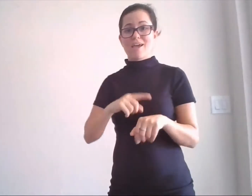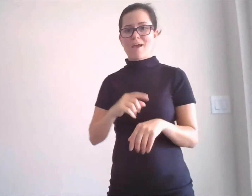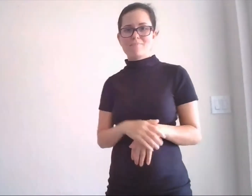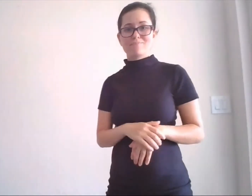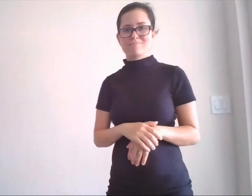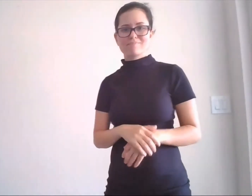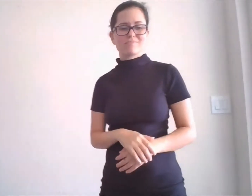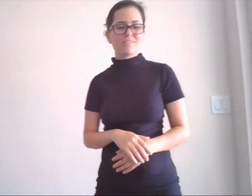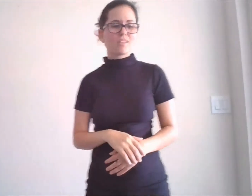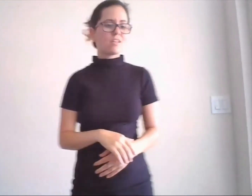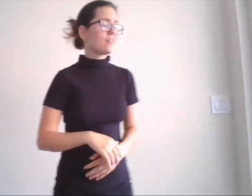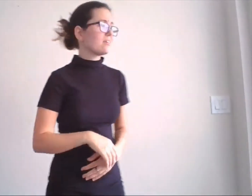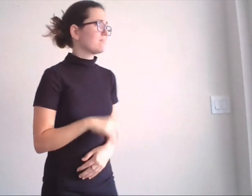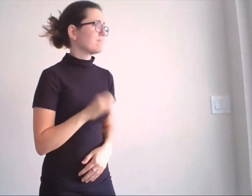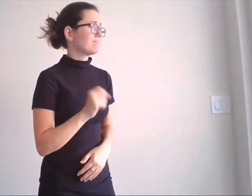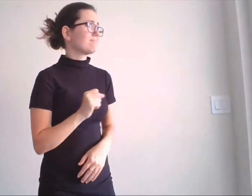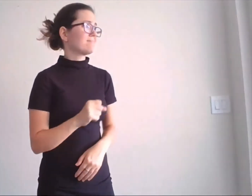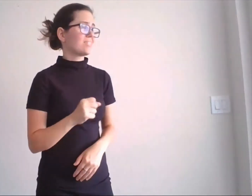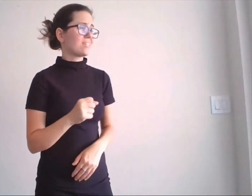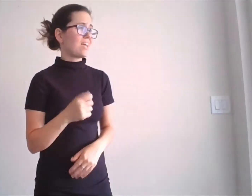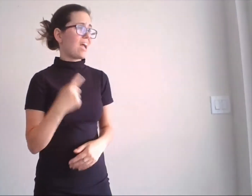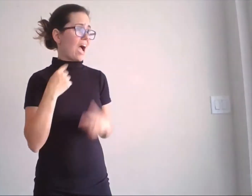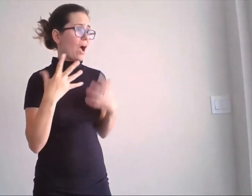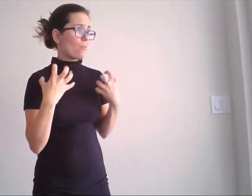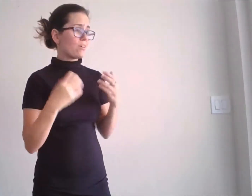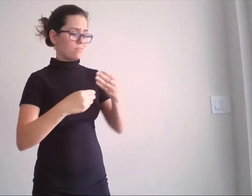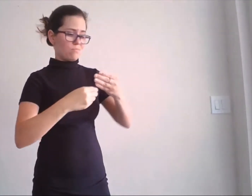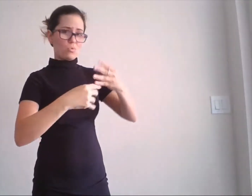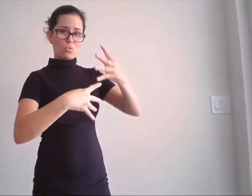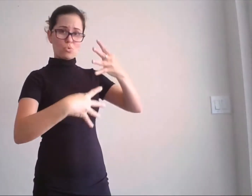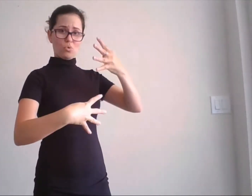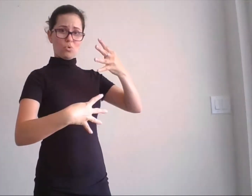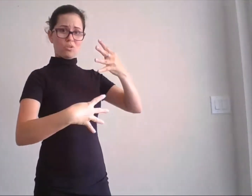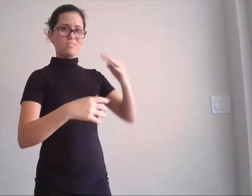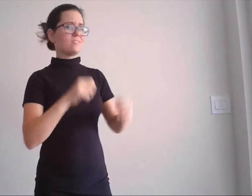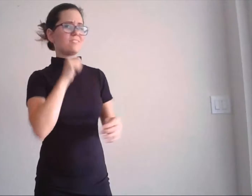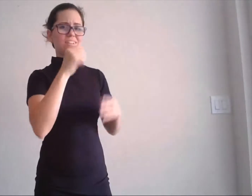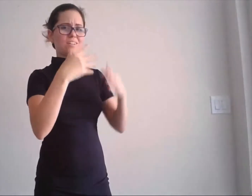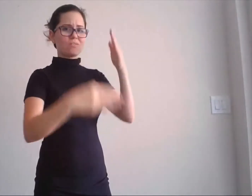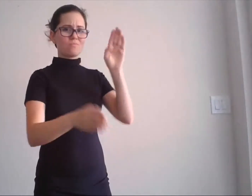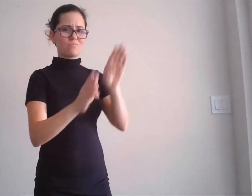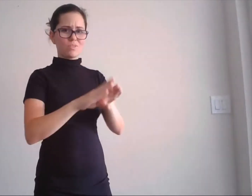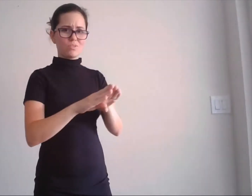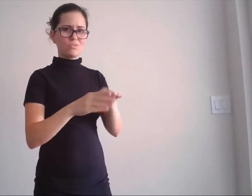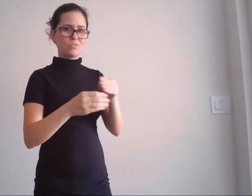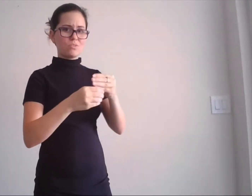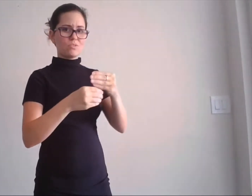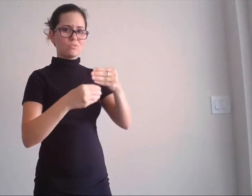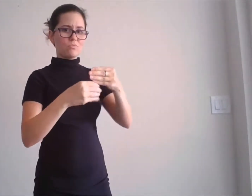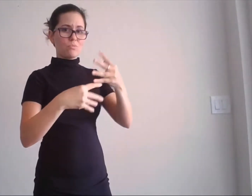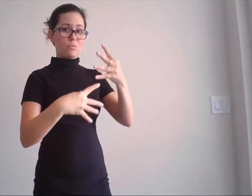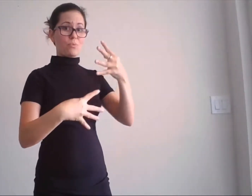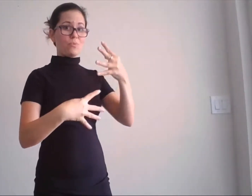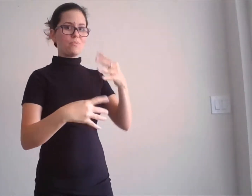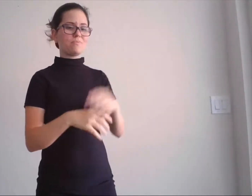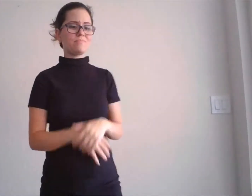The daylight. Whatever, man. Oh, in the daylight. Yeah, it doesn't happen in the daylight. I'm saying that the blinds don't go down